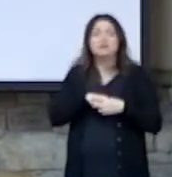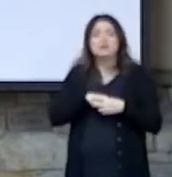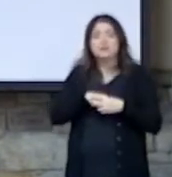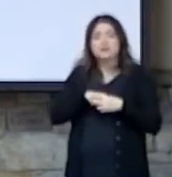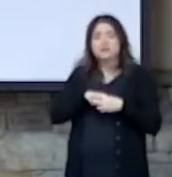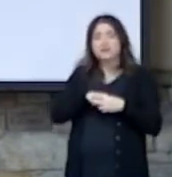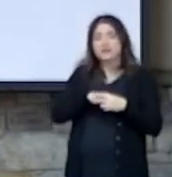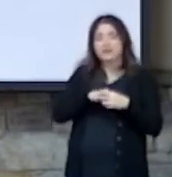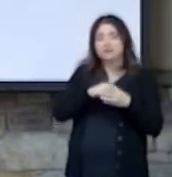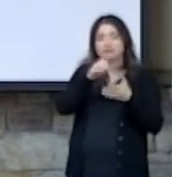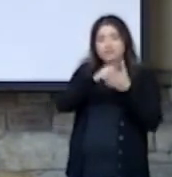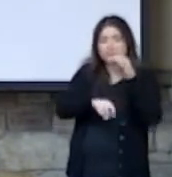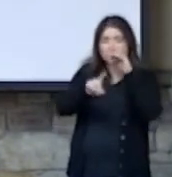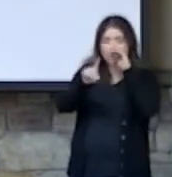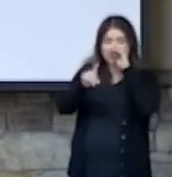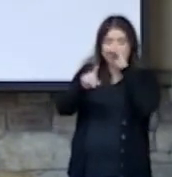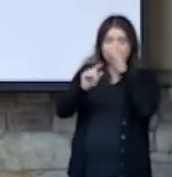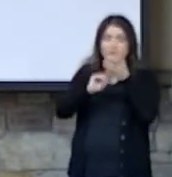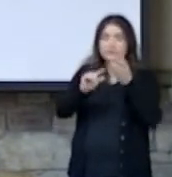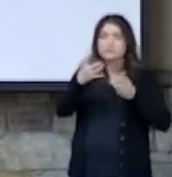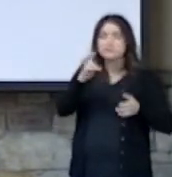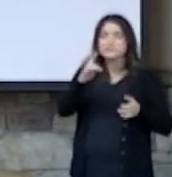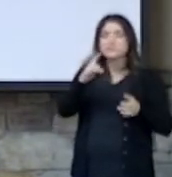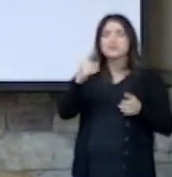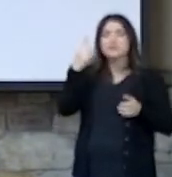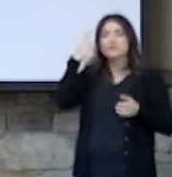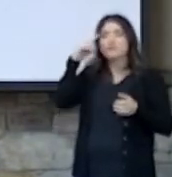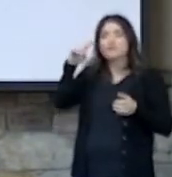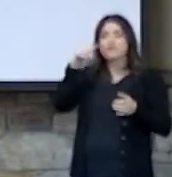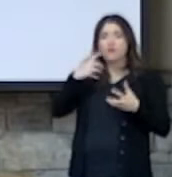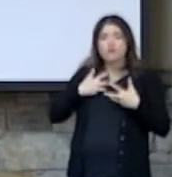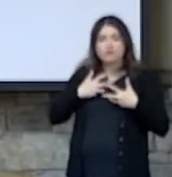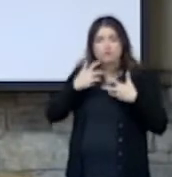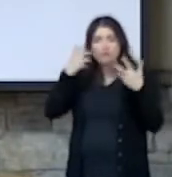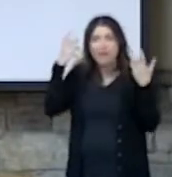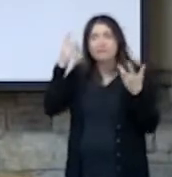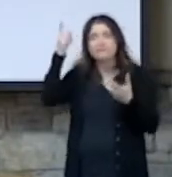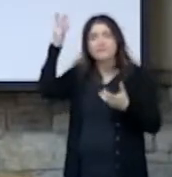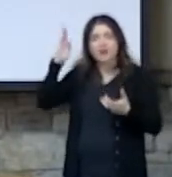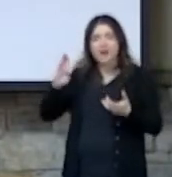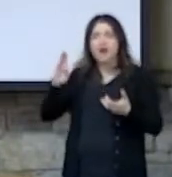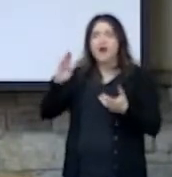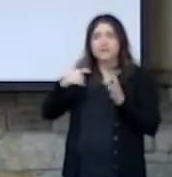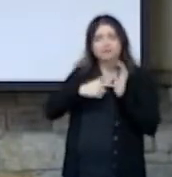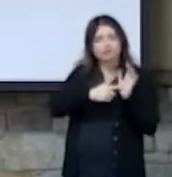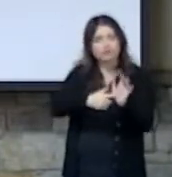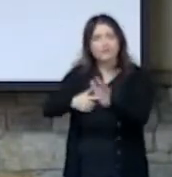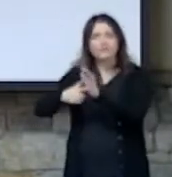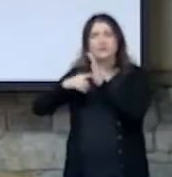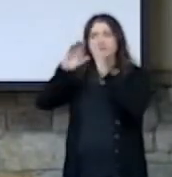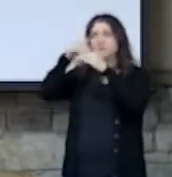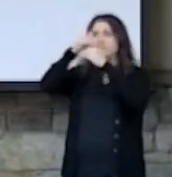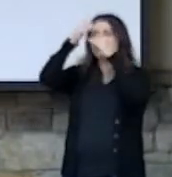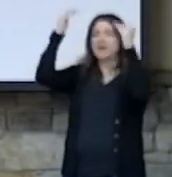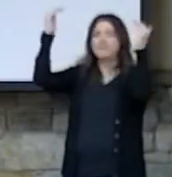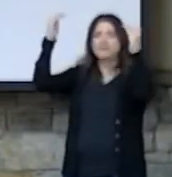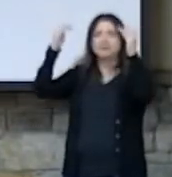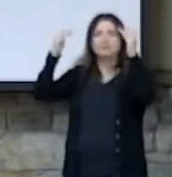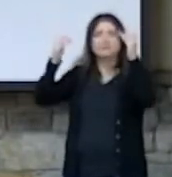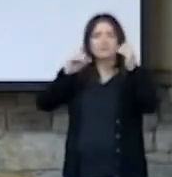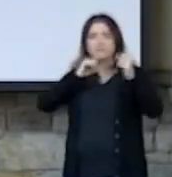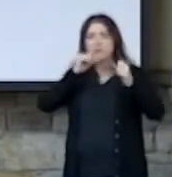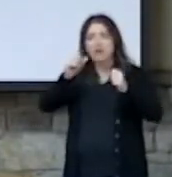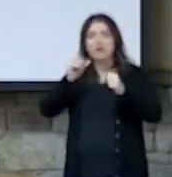number 18. For the wrath of God is revealed from heaven against all ungodliness and unrighteousness of